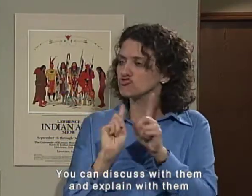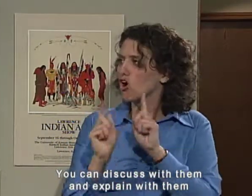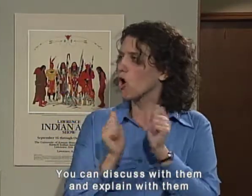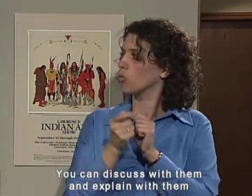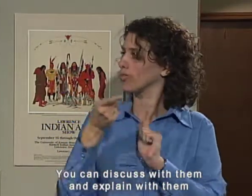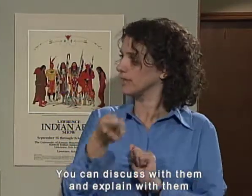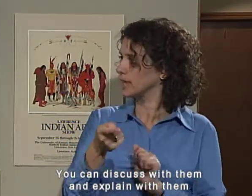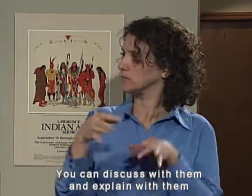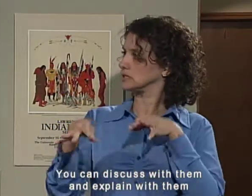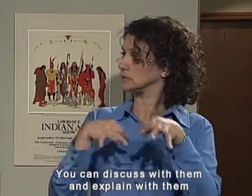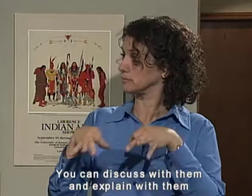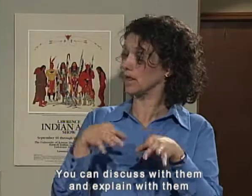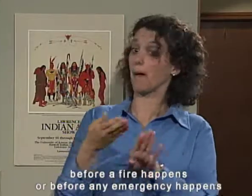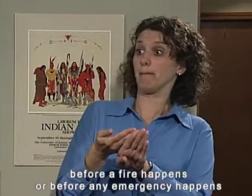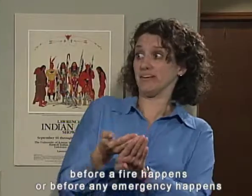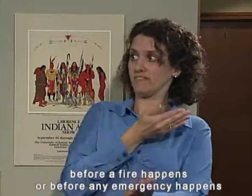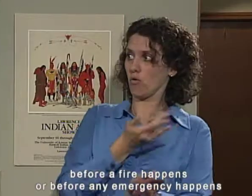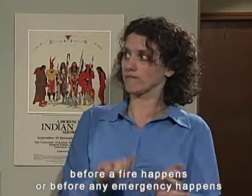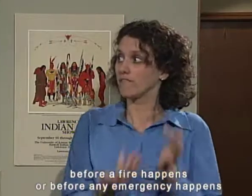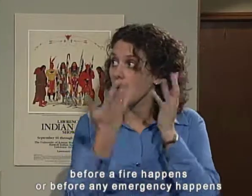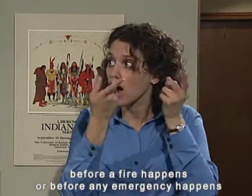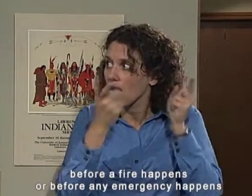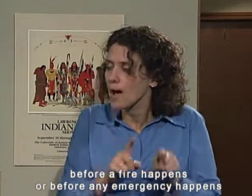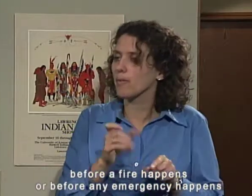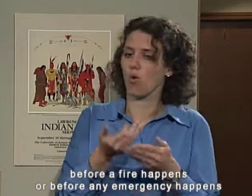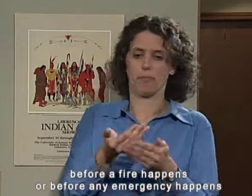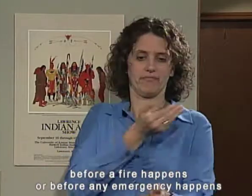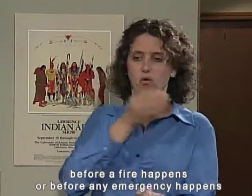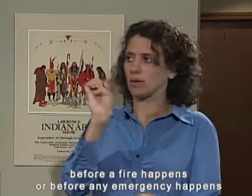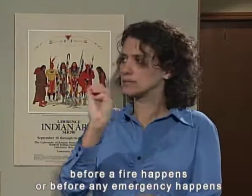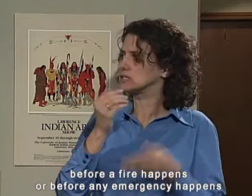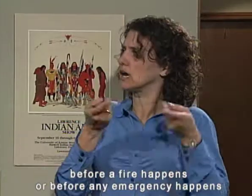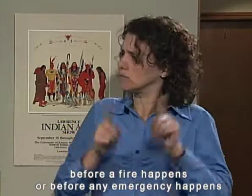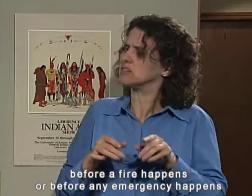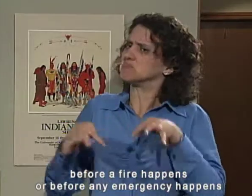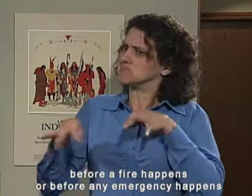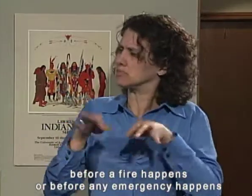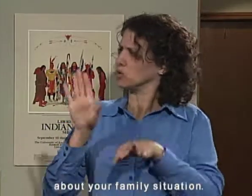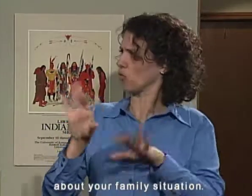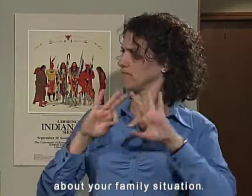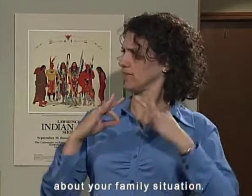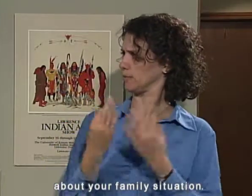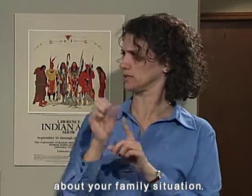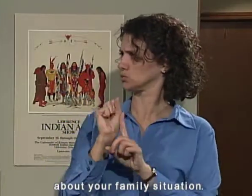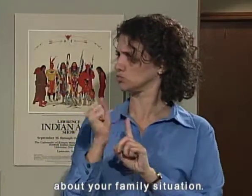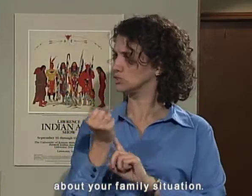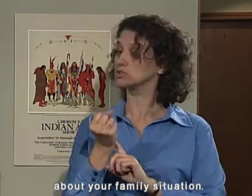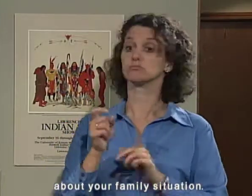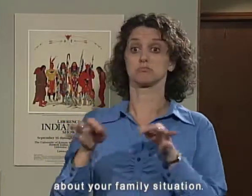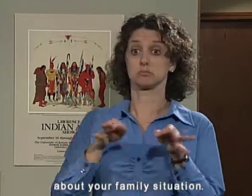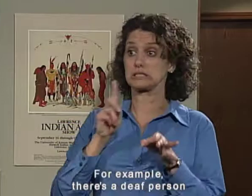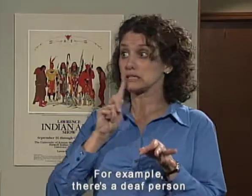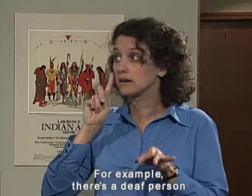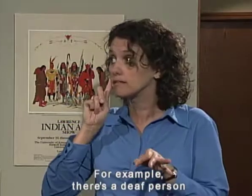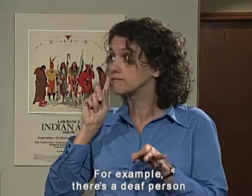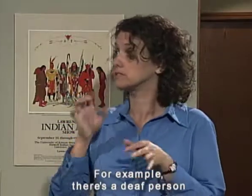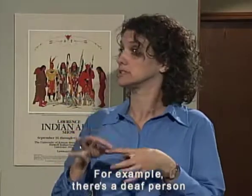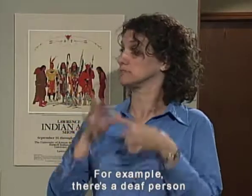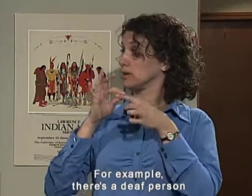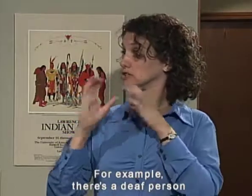discuss with them and explain with them before a fire happens or before any emergency happens about your family situation. For example, there's a deaf person that